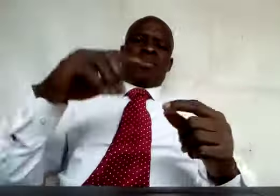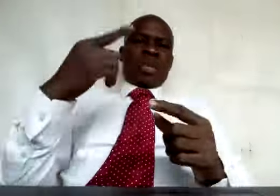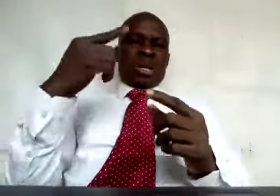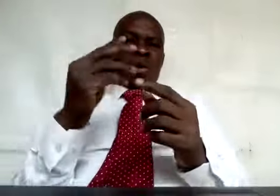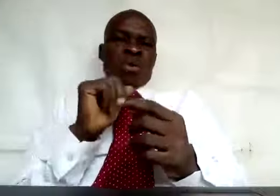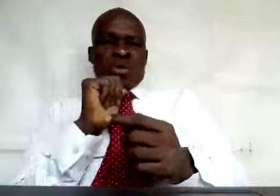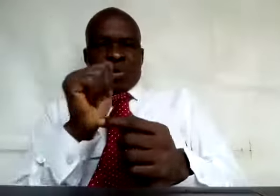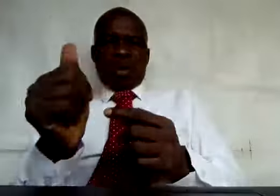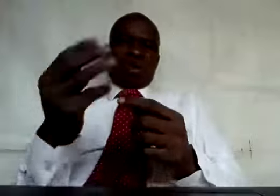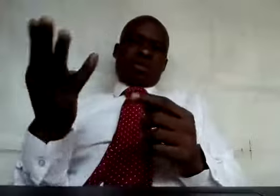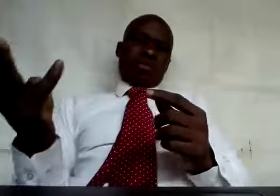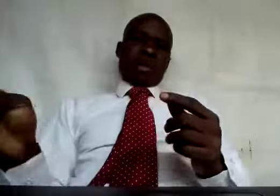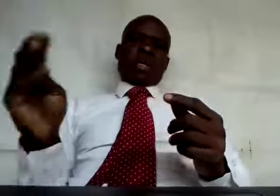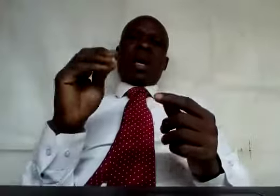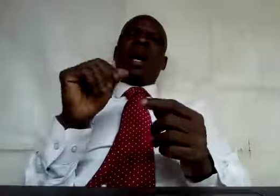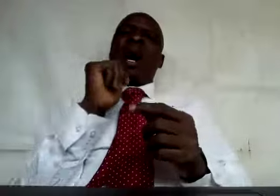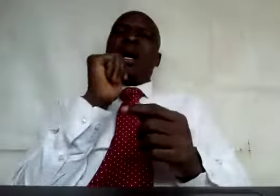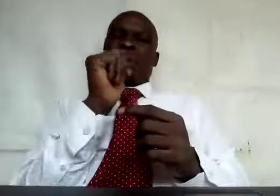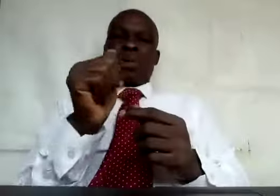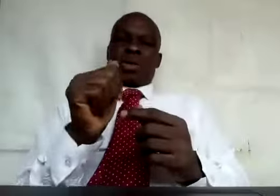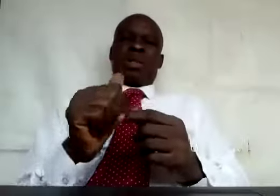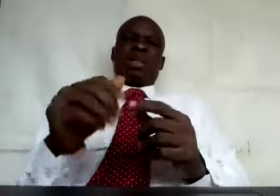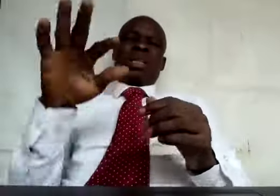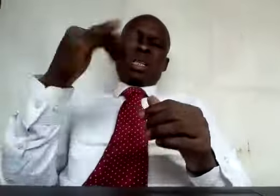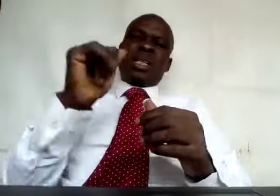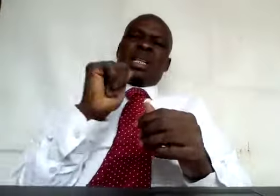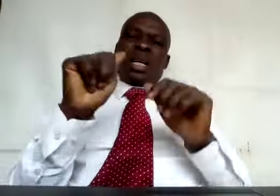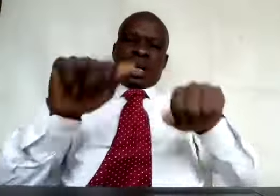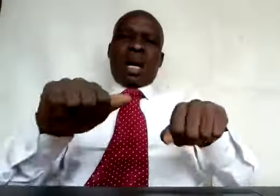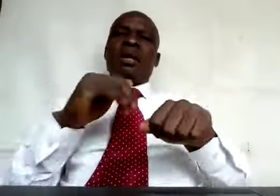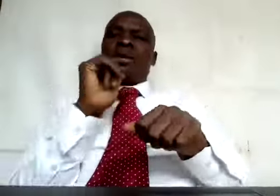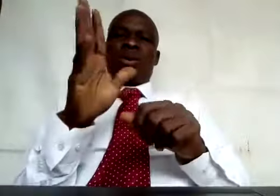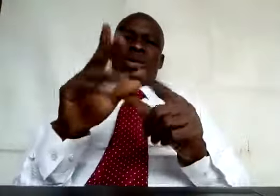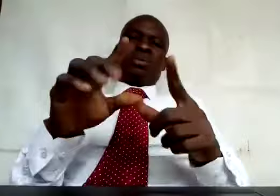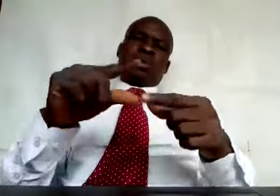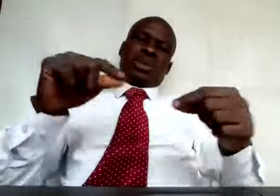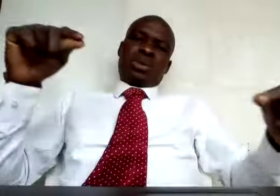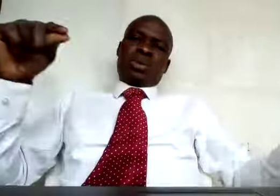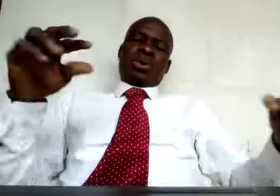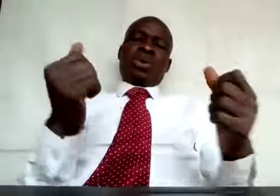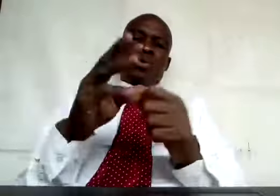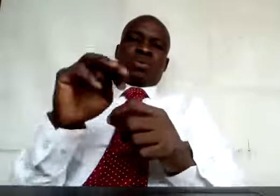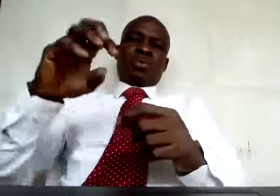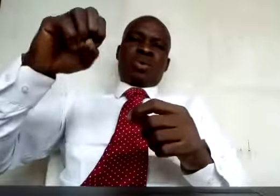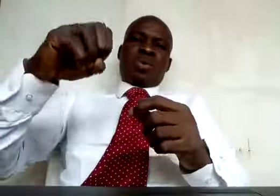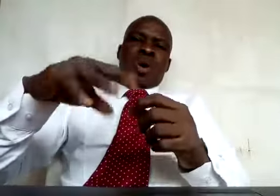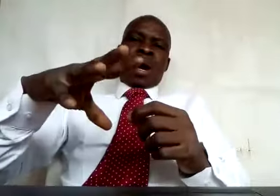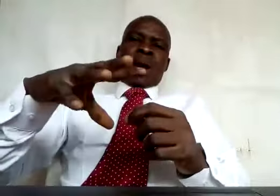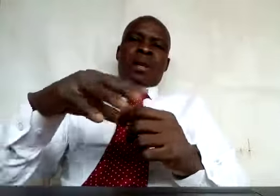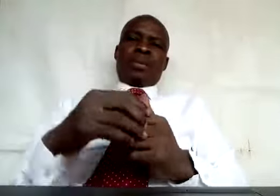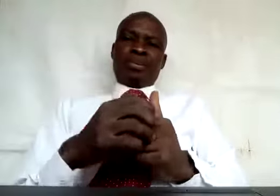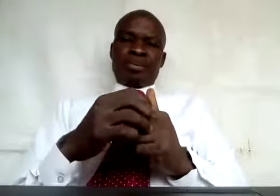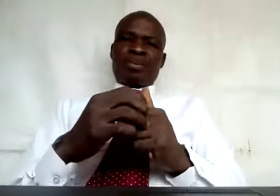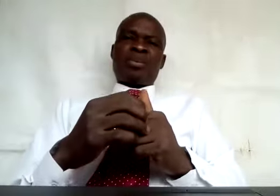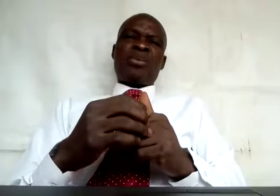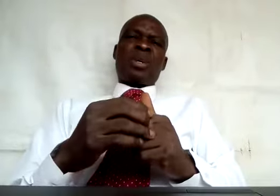Non-metals are not ductile, that is, they cannot be drawn into wires. Heat